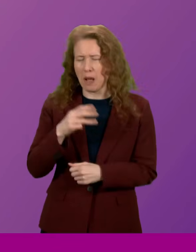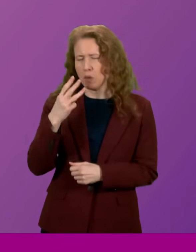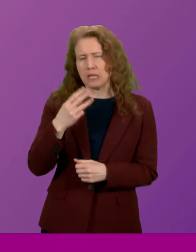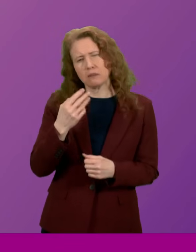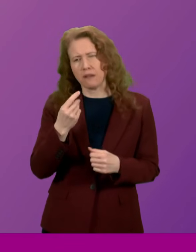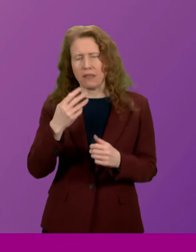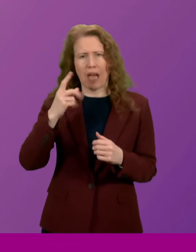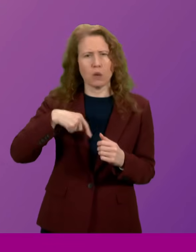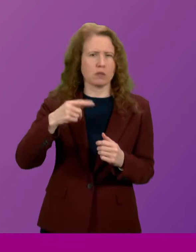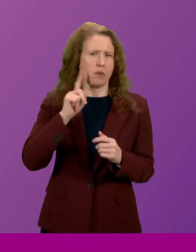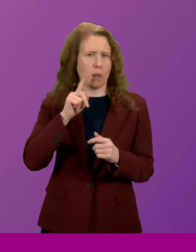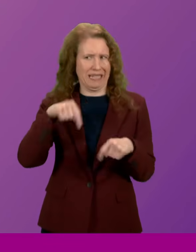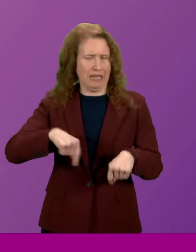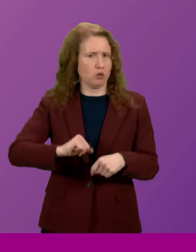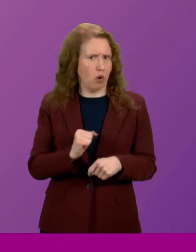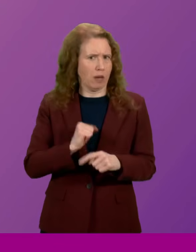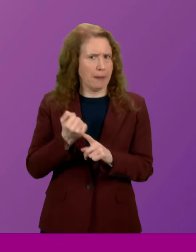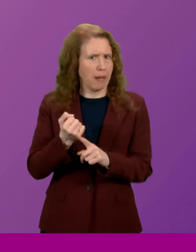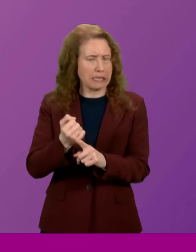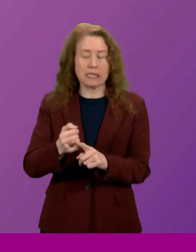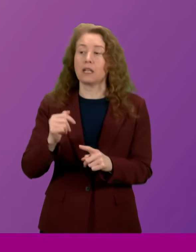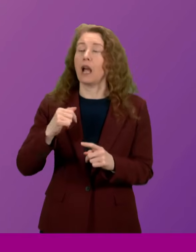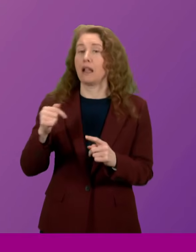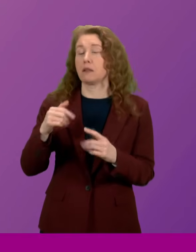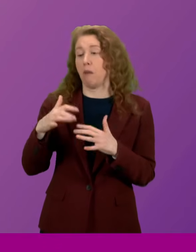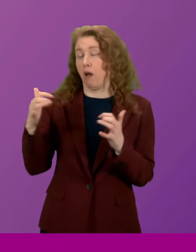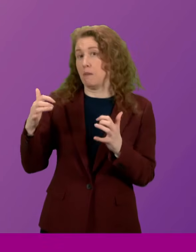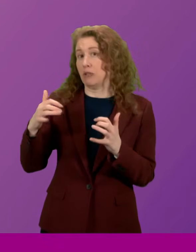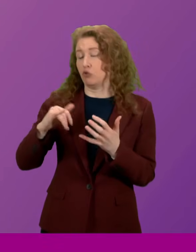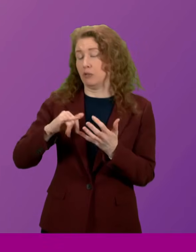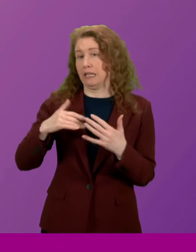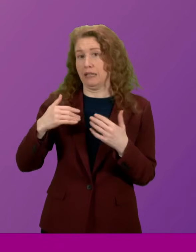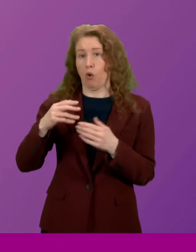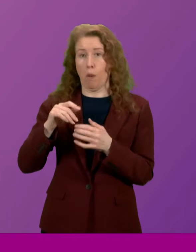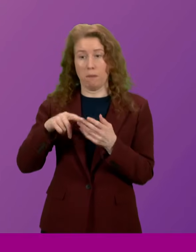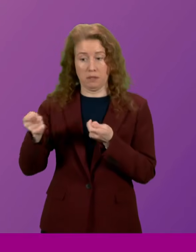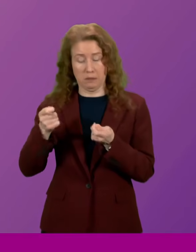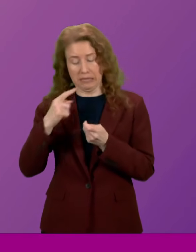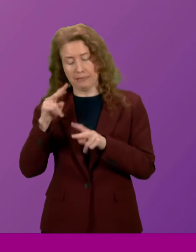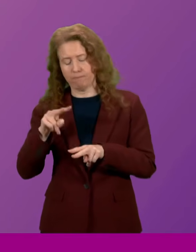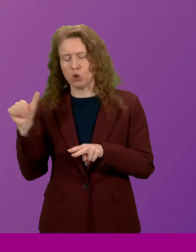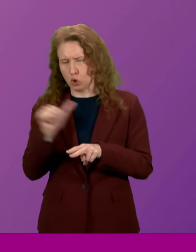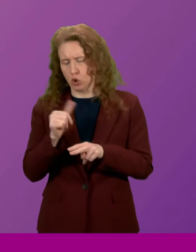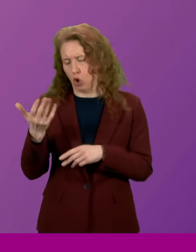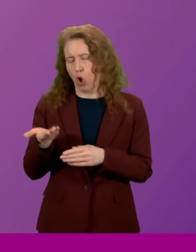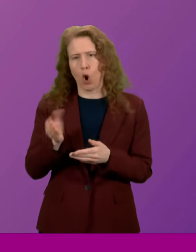in Scotland were impacted, and the Parliamentary and Health Service Ombudsman recommended they should receive compensation of up to